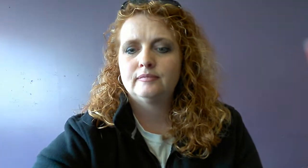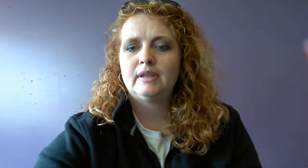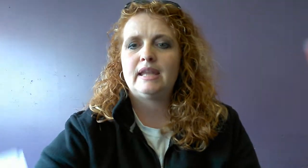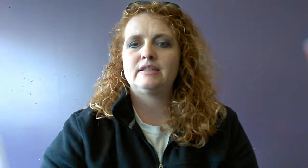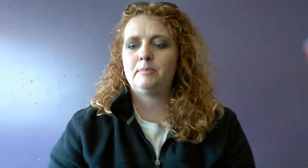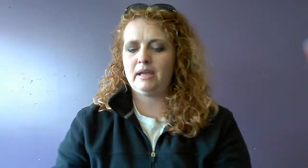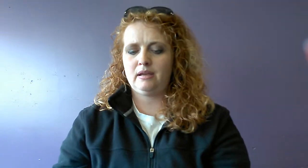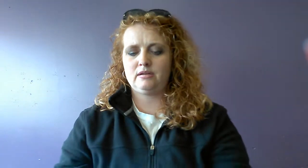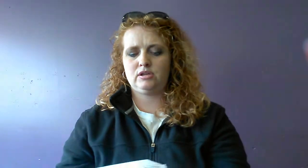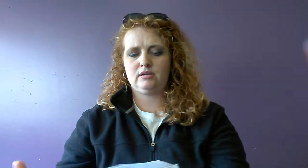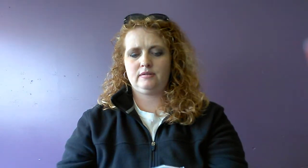Next page.